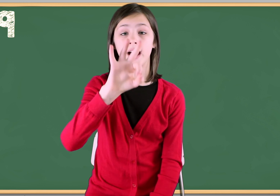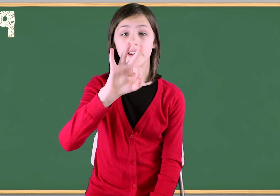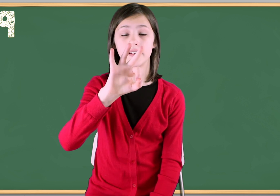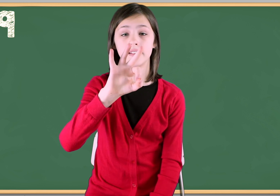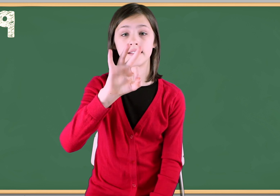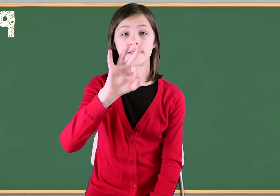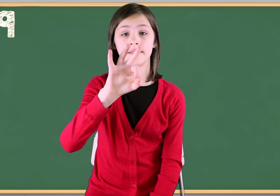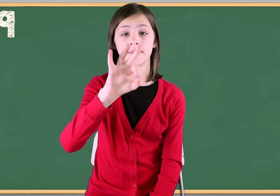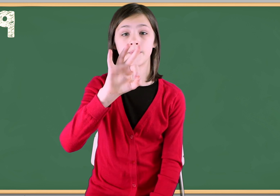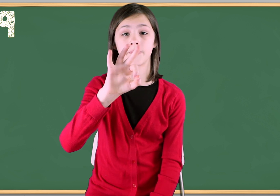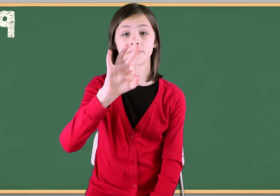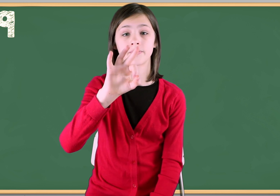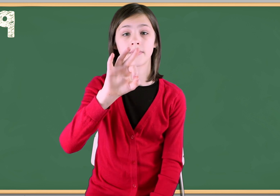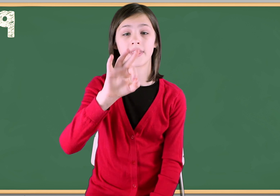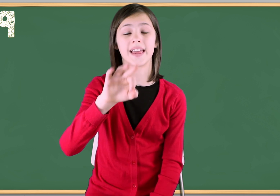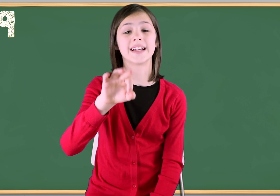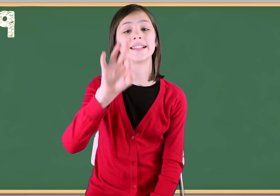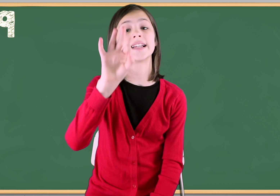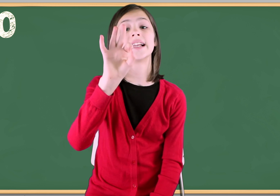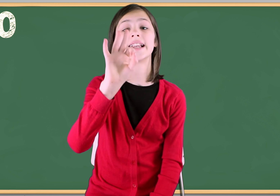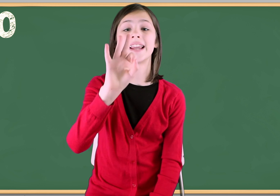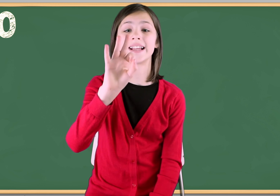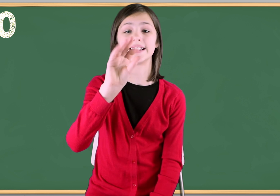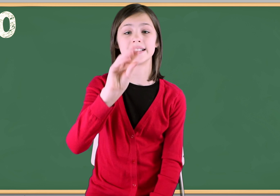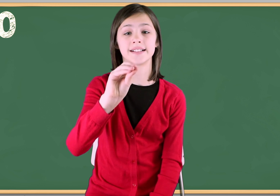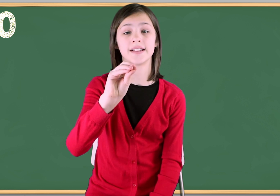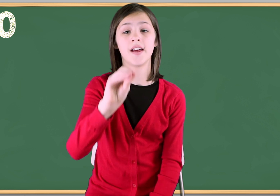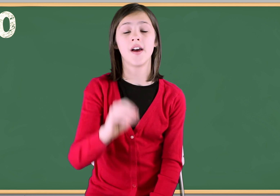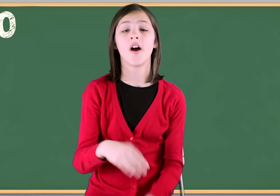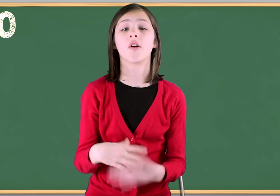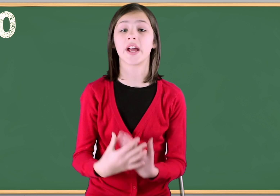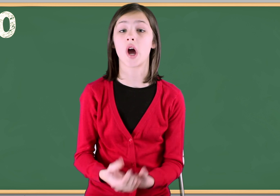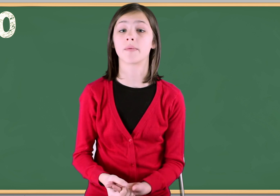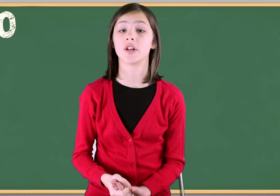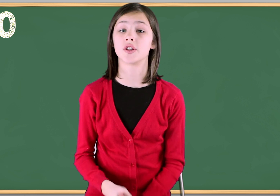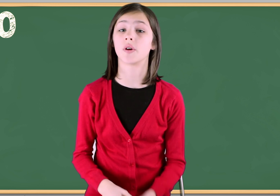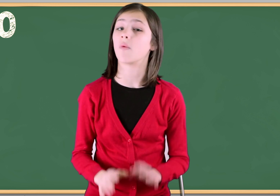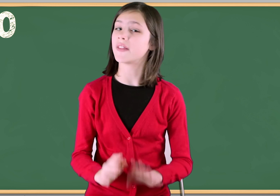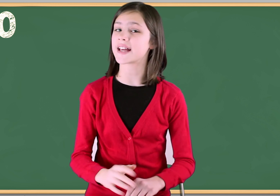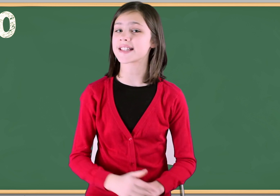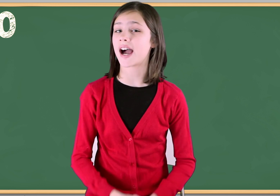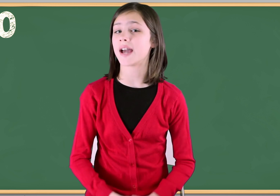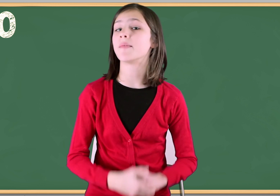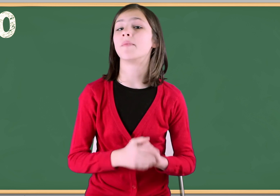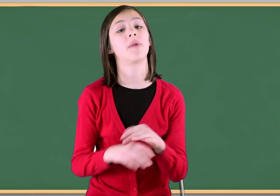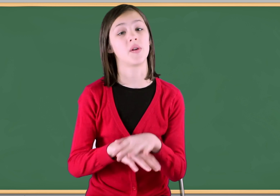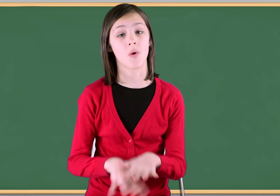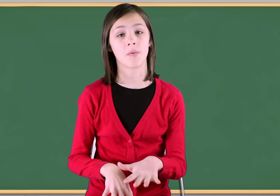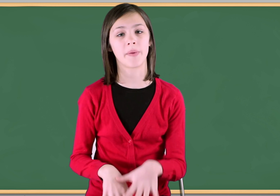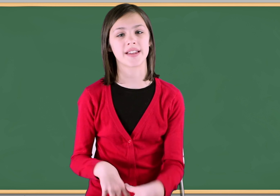89, and 90. Okay, now I'm going to do it one last time, but normal